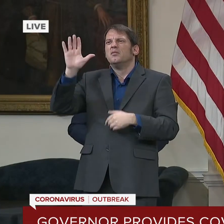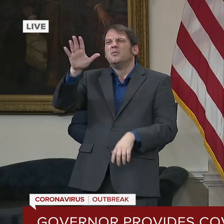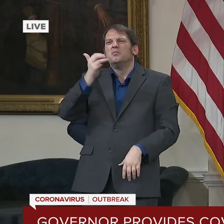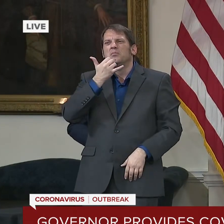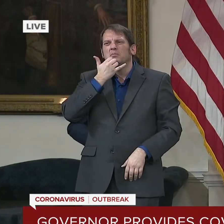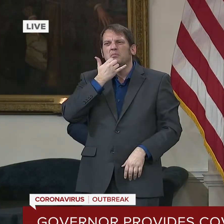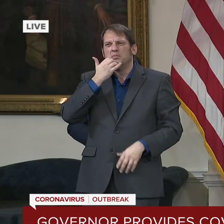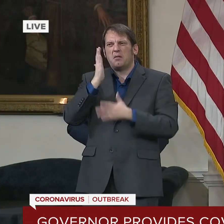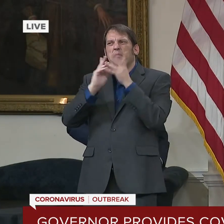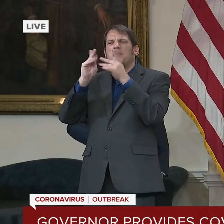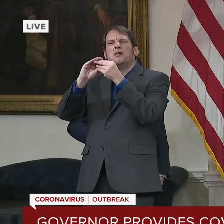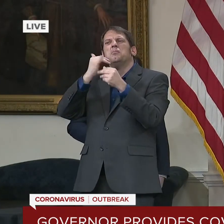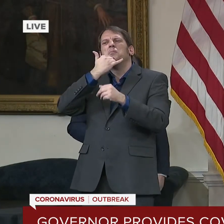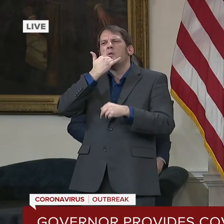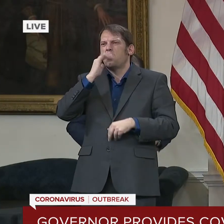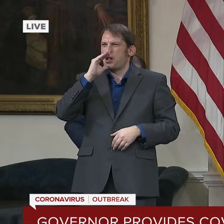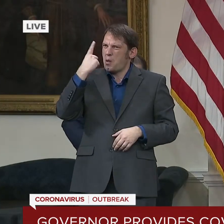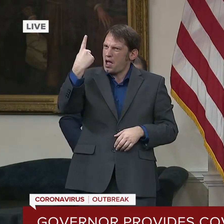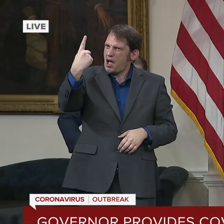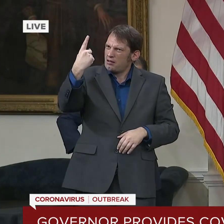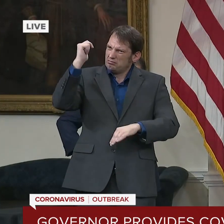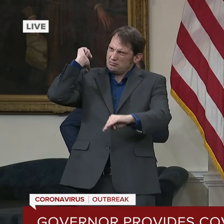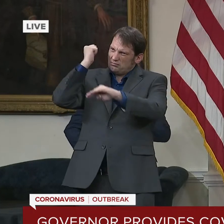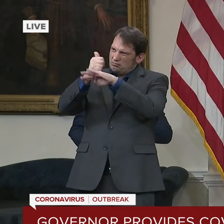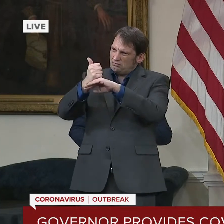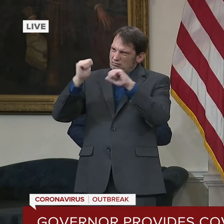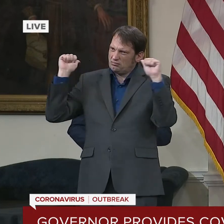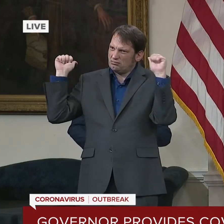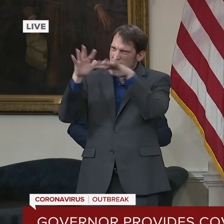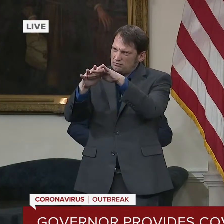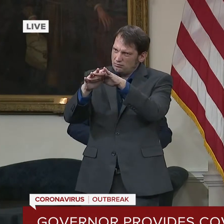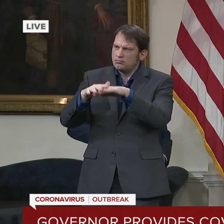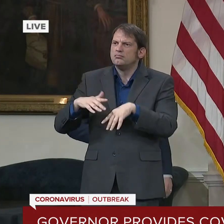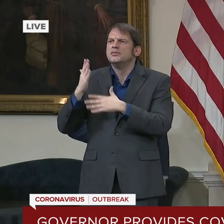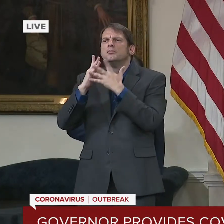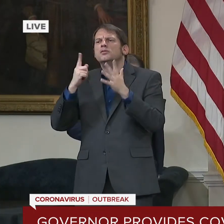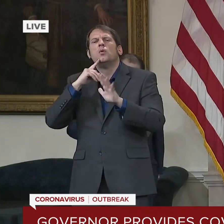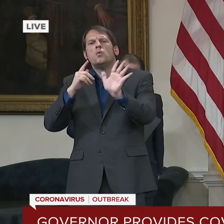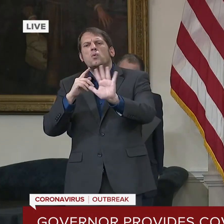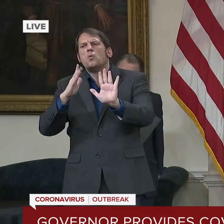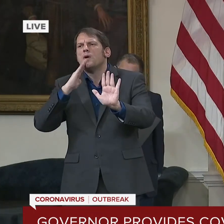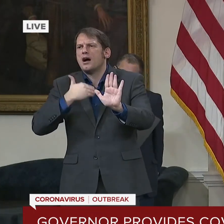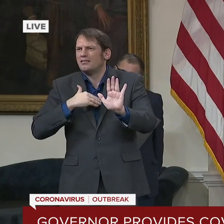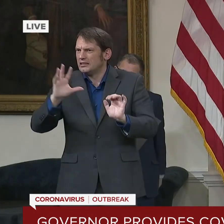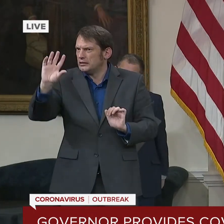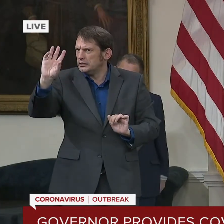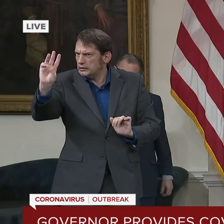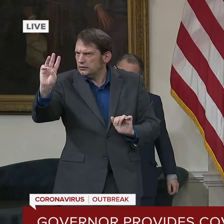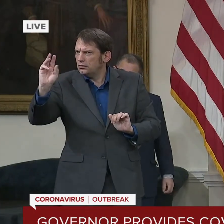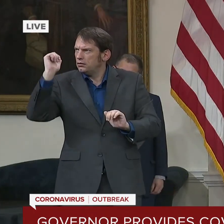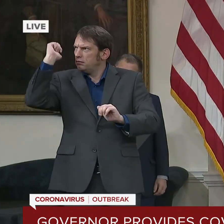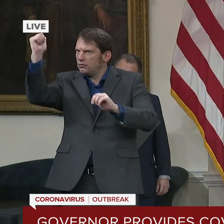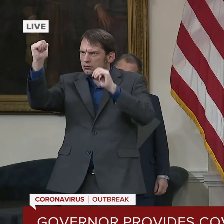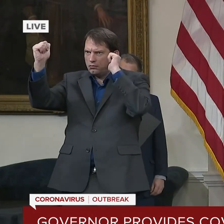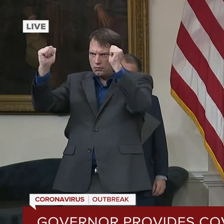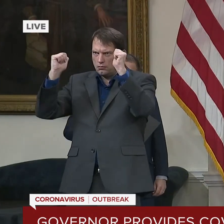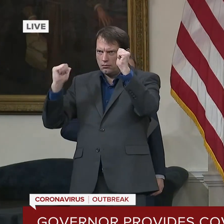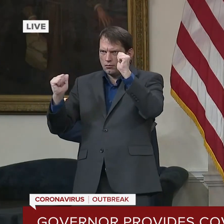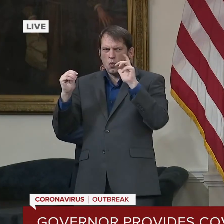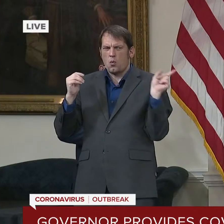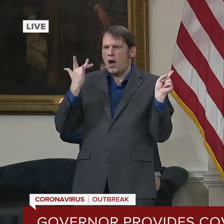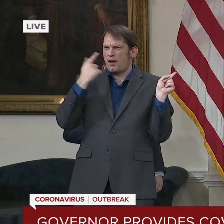just announced there'll be 6 mass vaccination sites statewide, but why is it a better approach to have this kind of spider